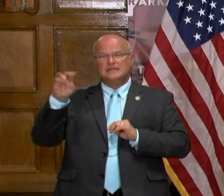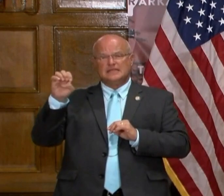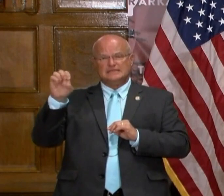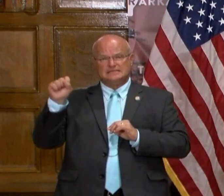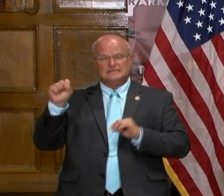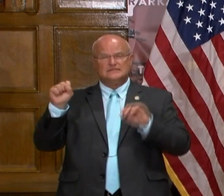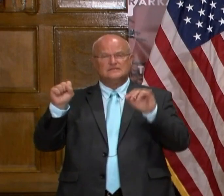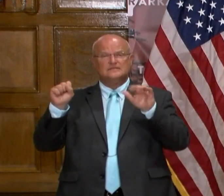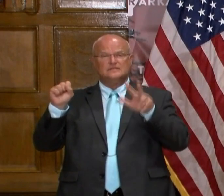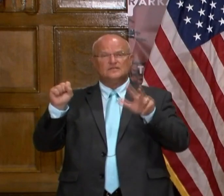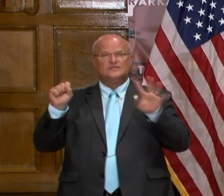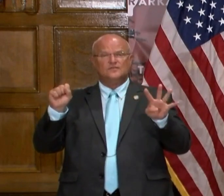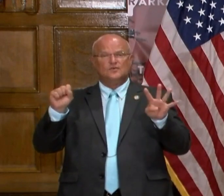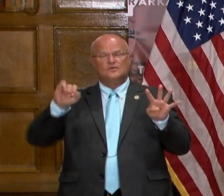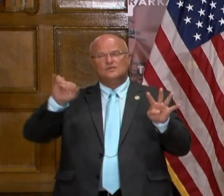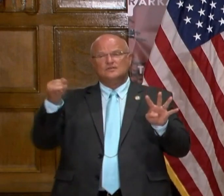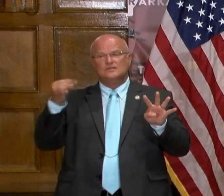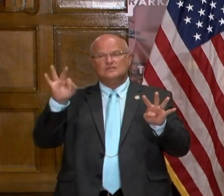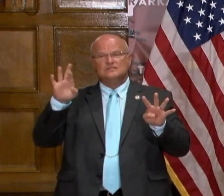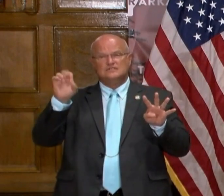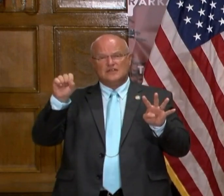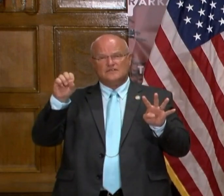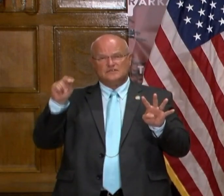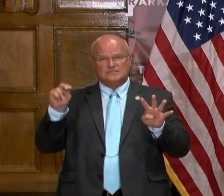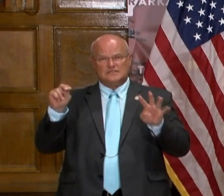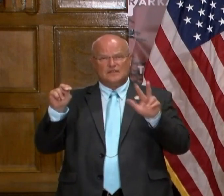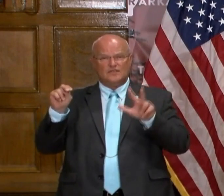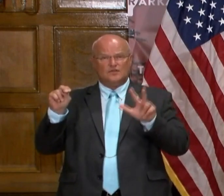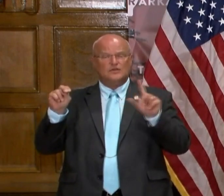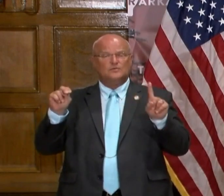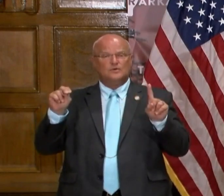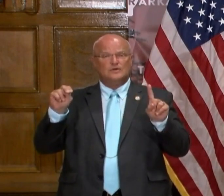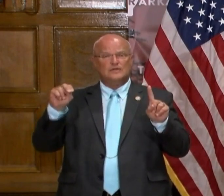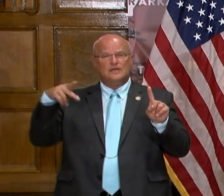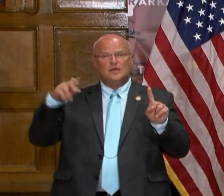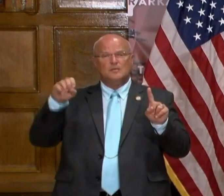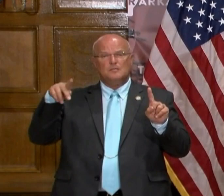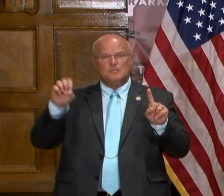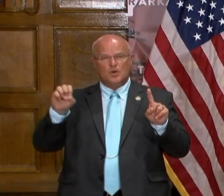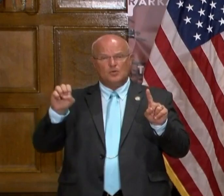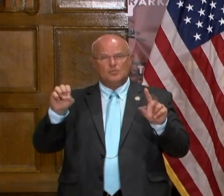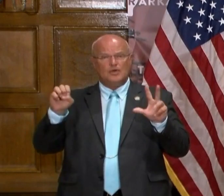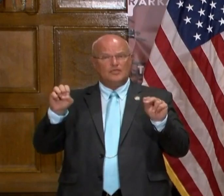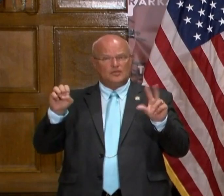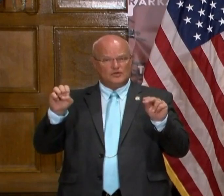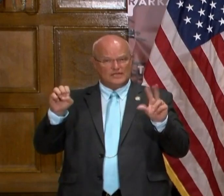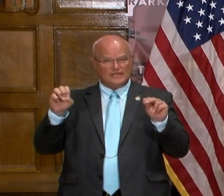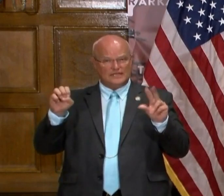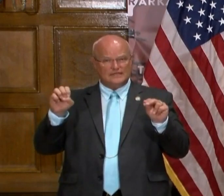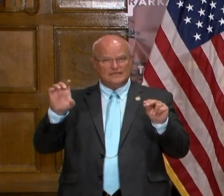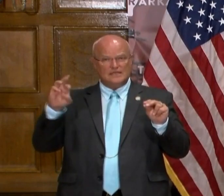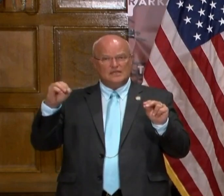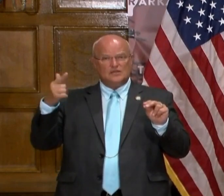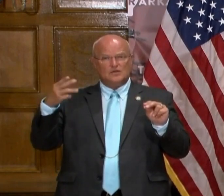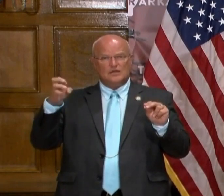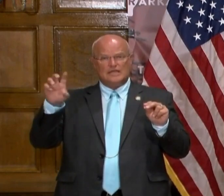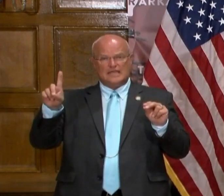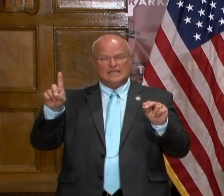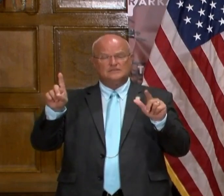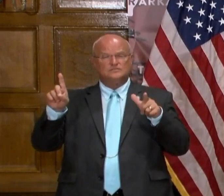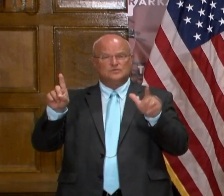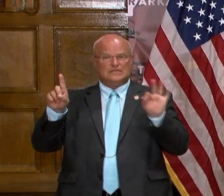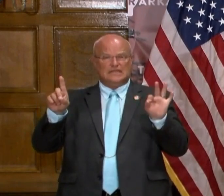34, Jefferson 31, Pope 30, Craighead